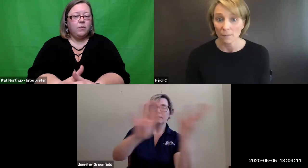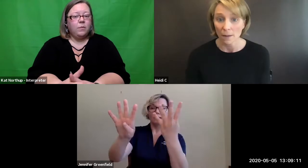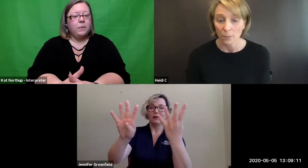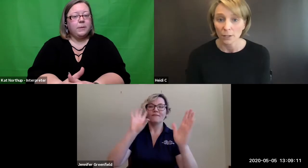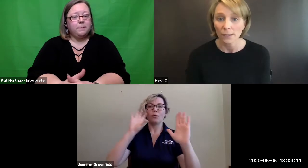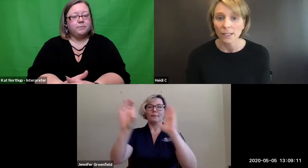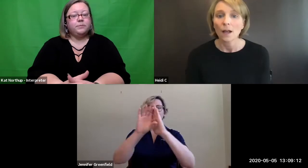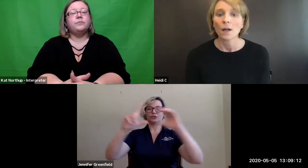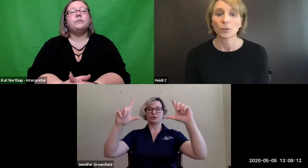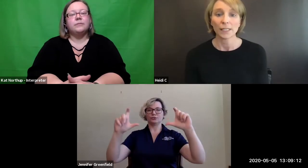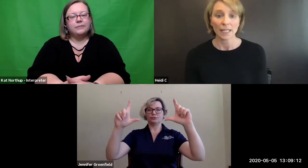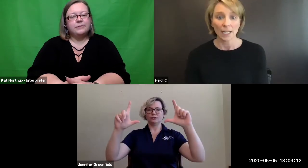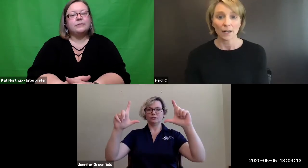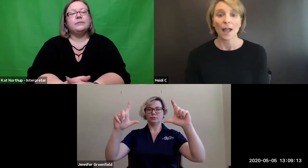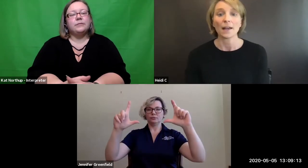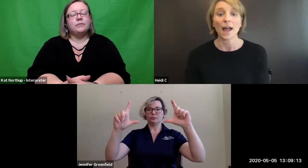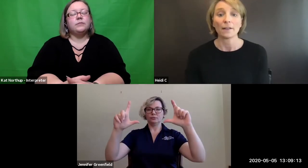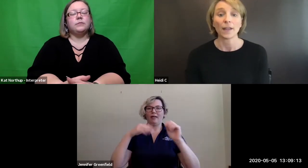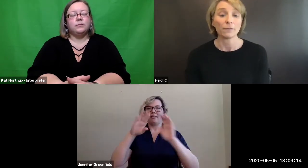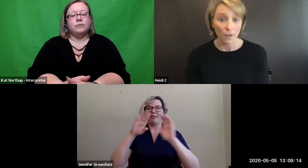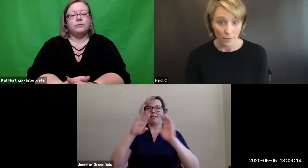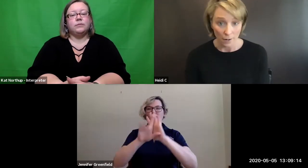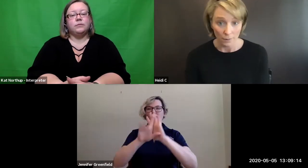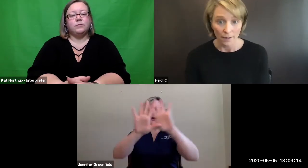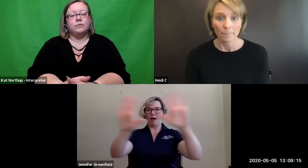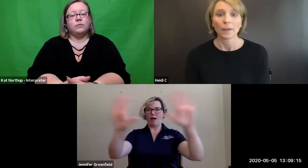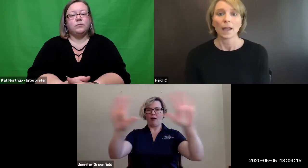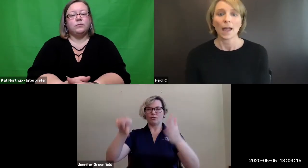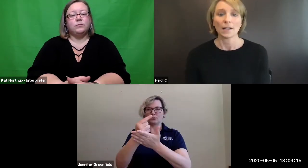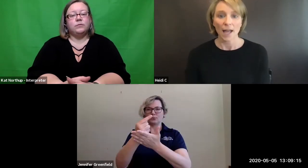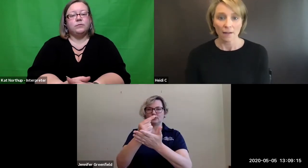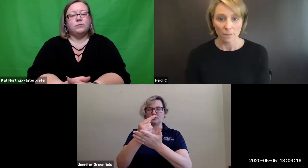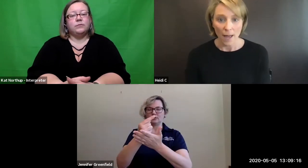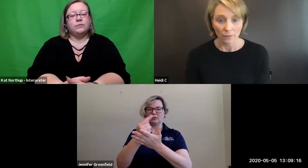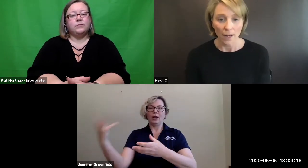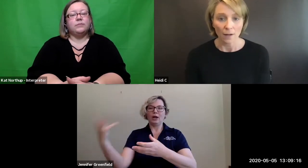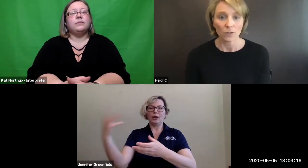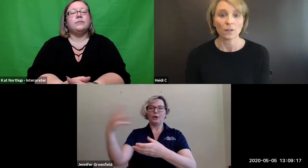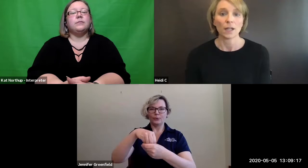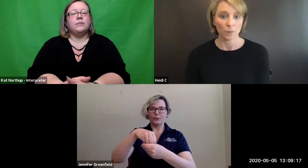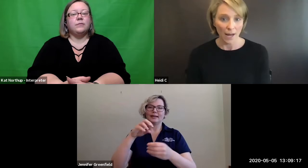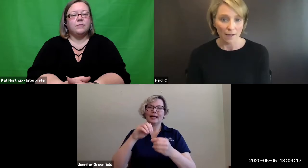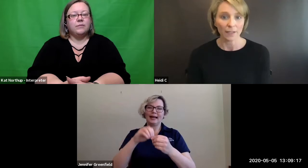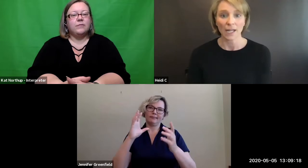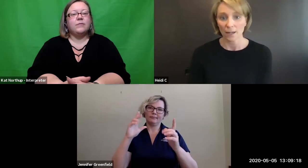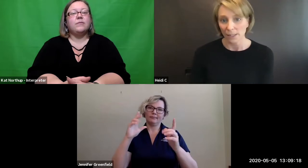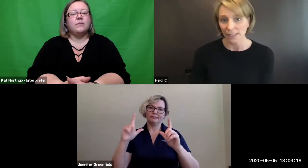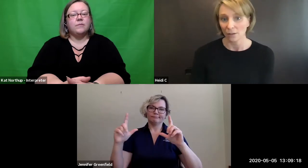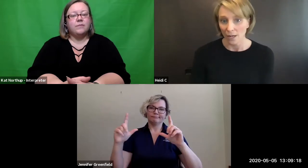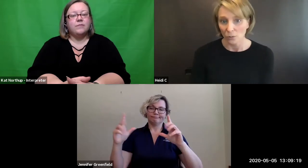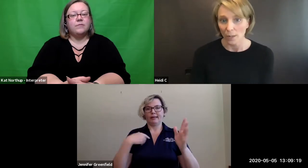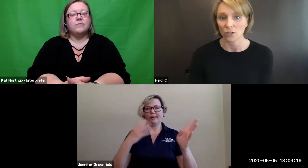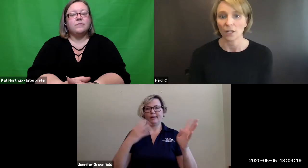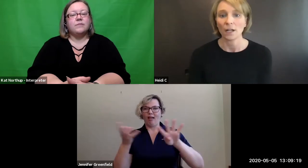family members proceed and have a photo and have the background that you would have on campus